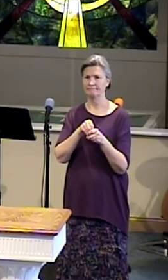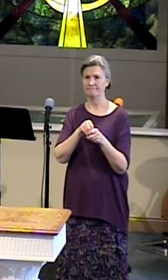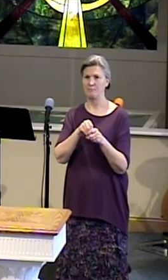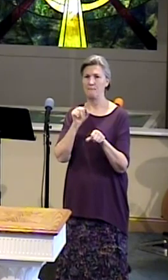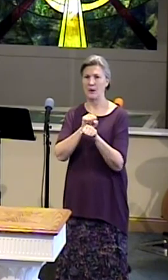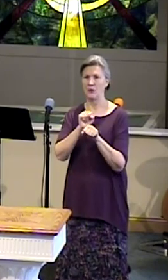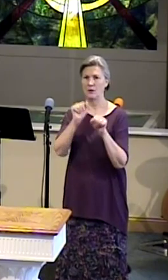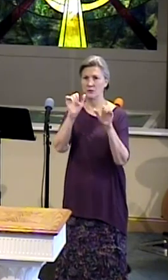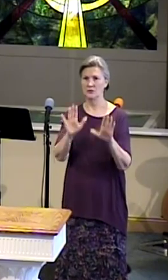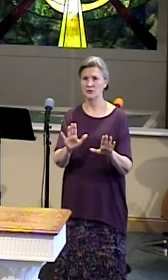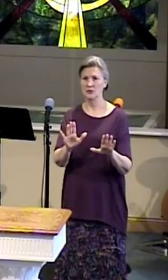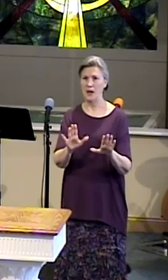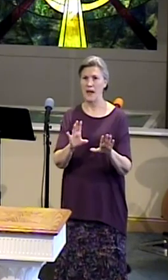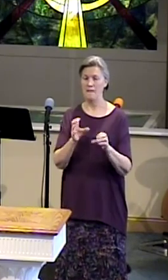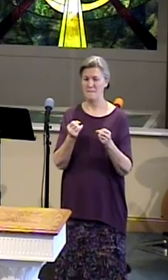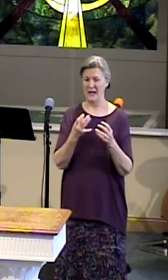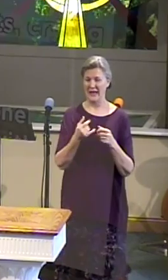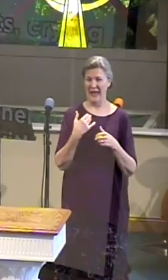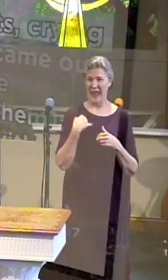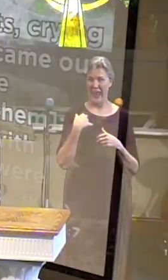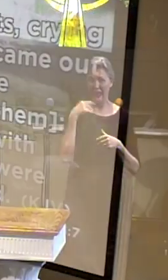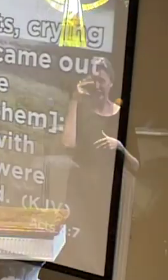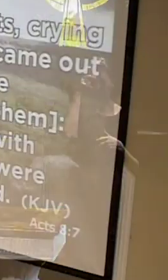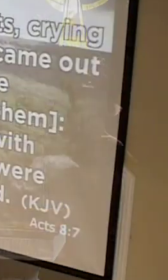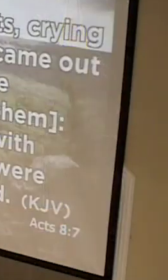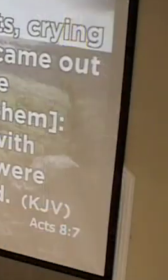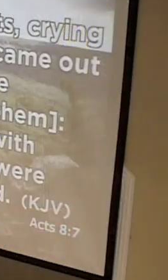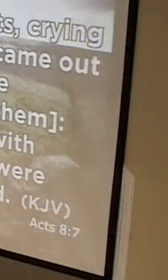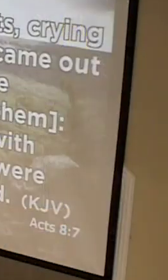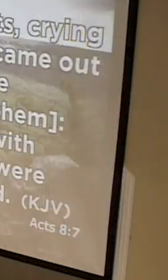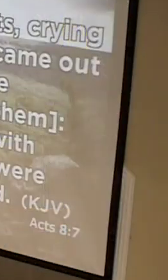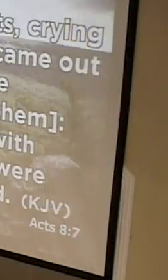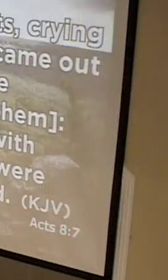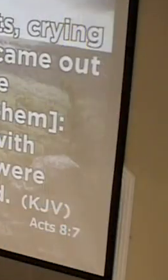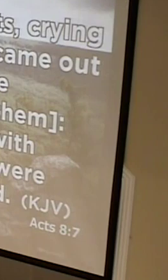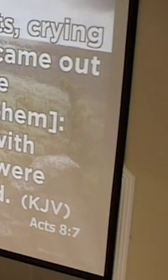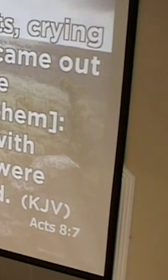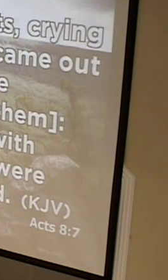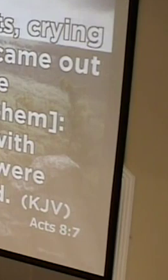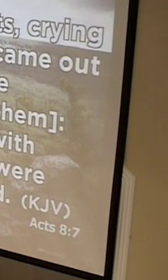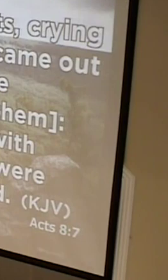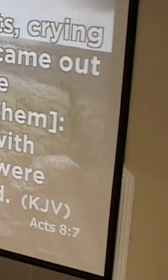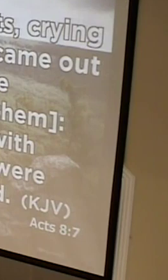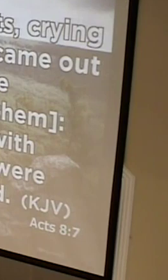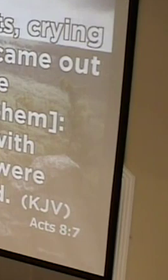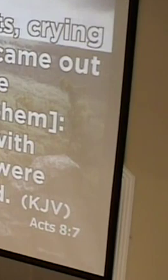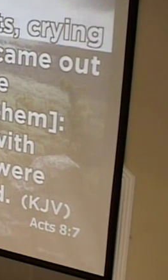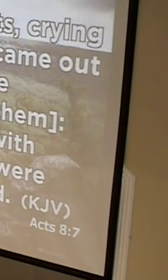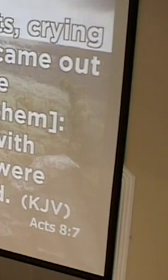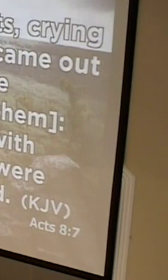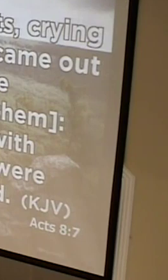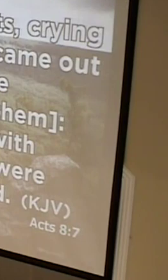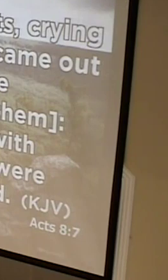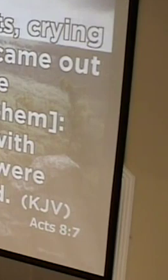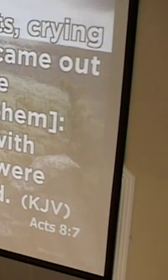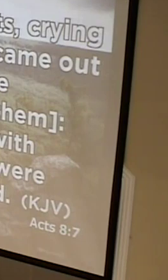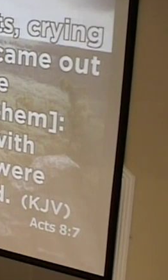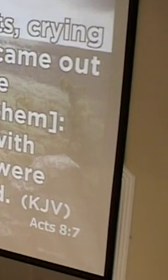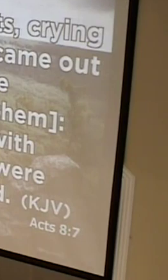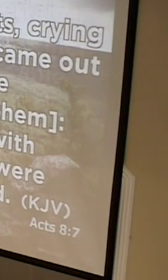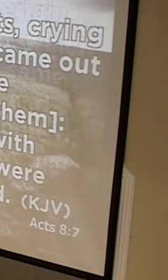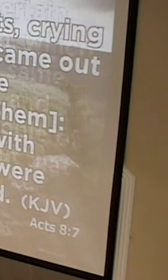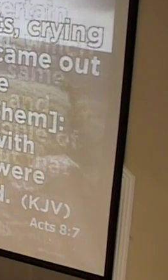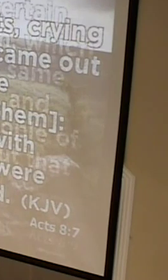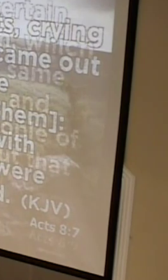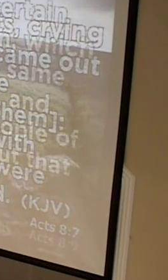Many were possessed, and many taken with palsies, and that were lame, they were healed. And there was great joy